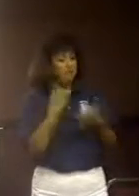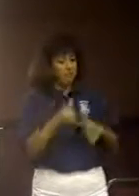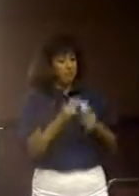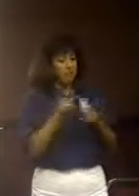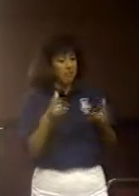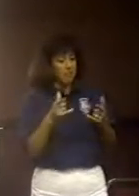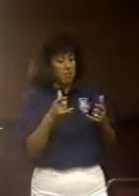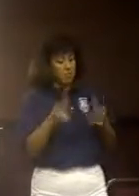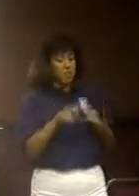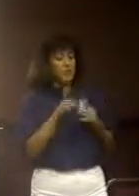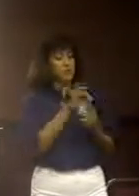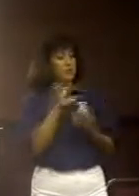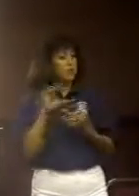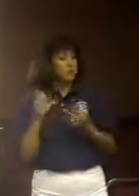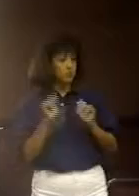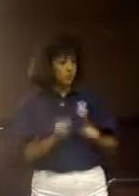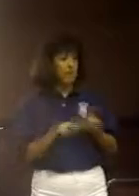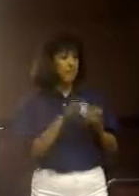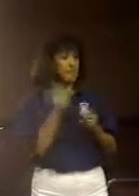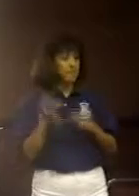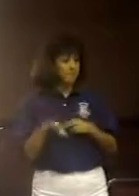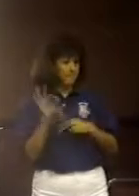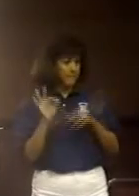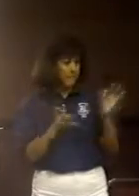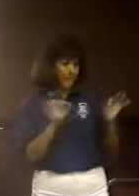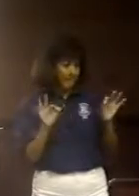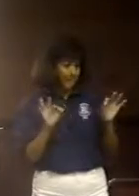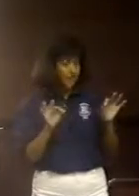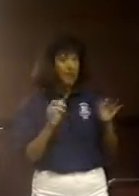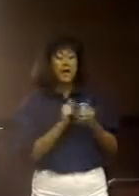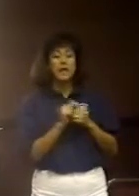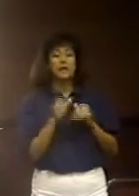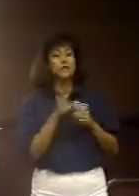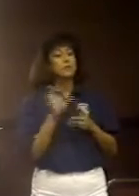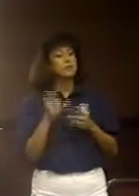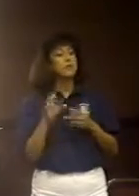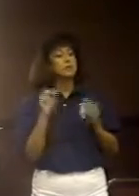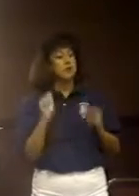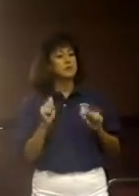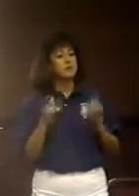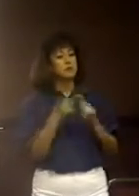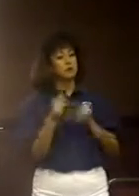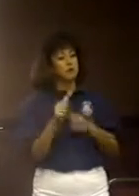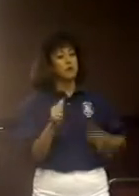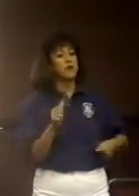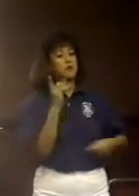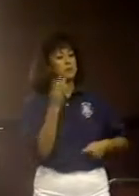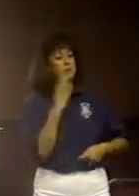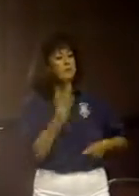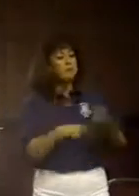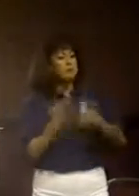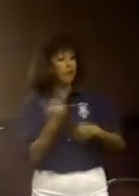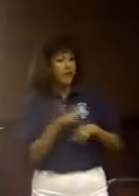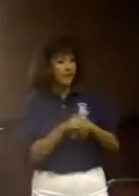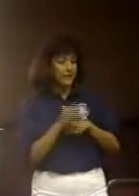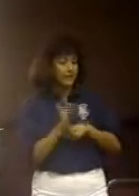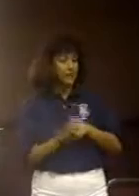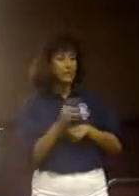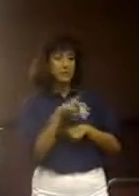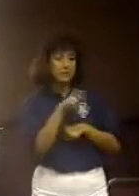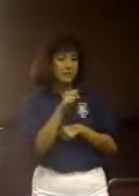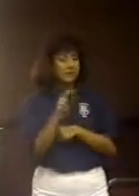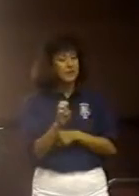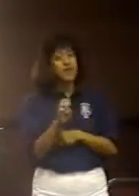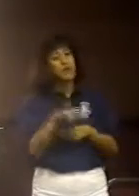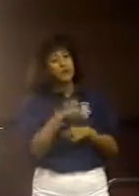choices that you can pick, but a choice possibly to avoid would be signed English or PSE, in other